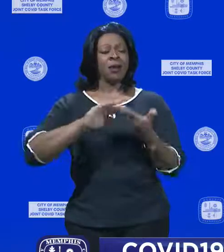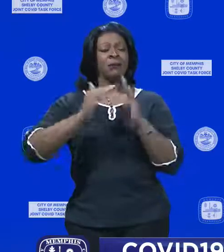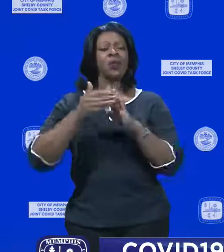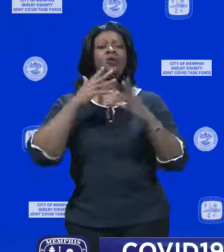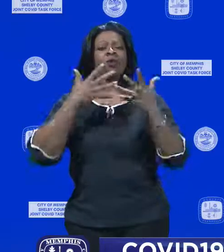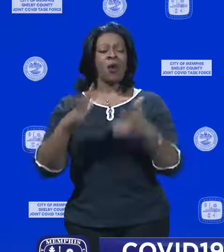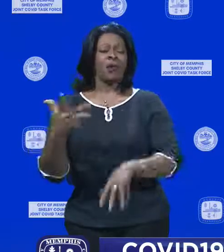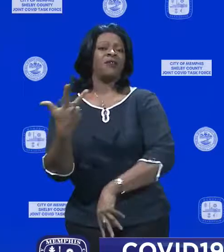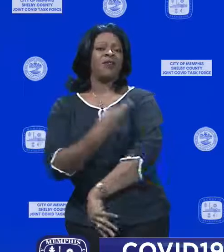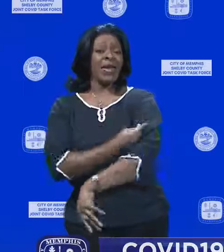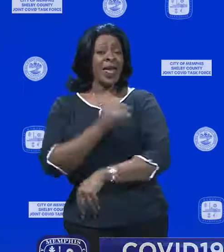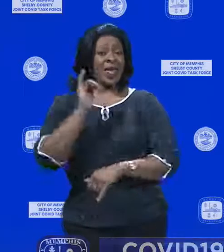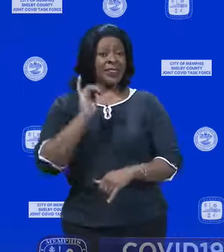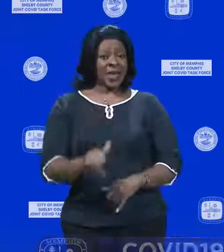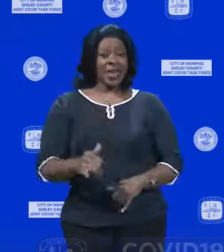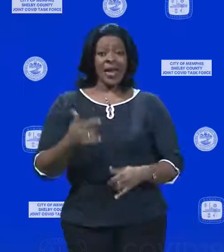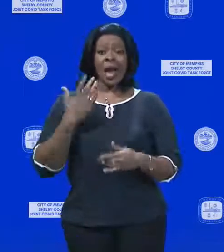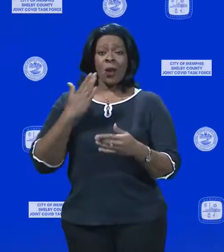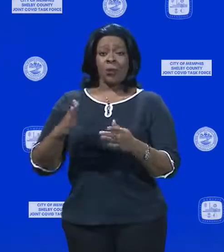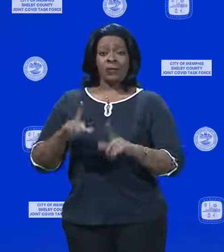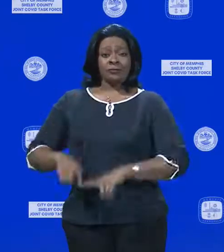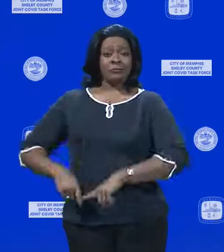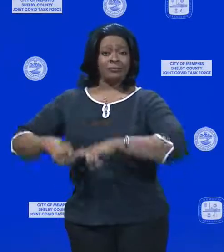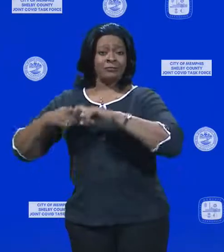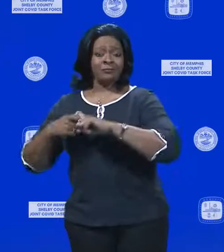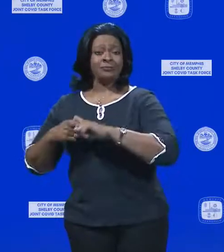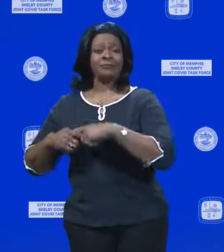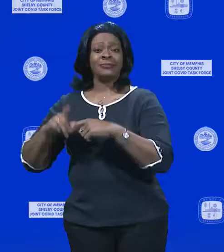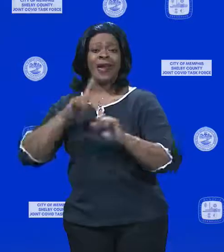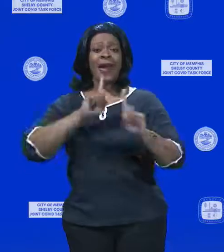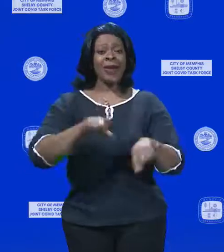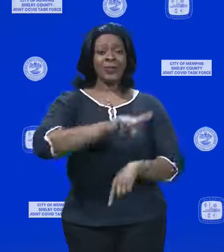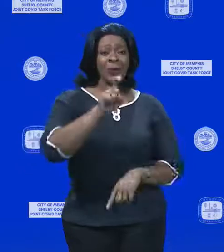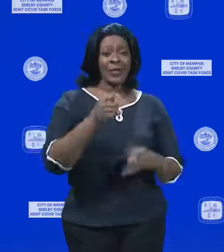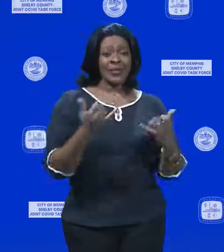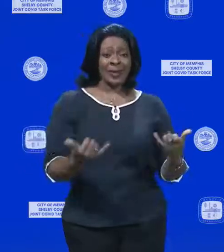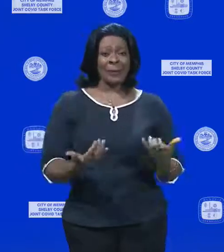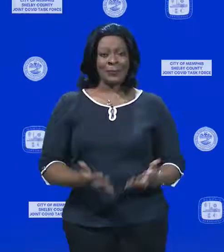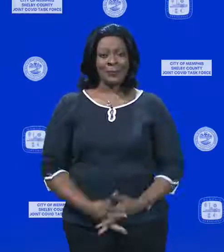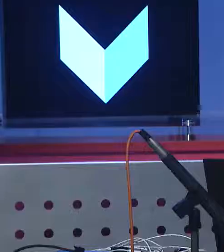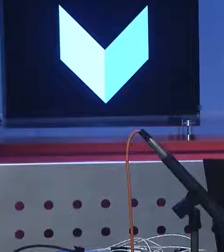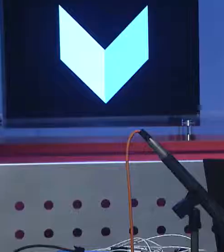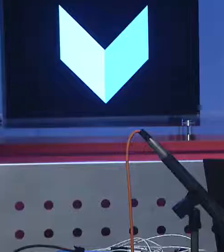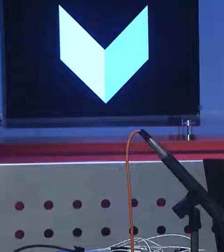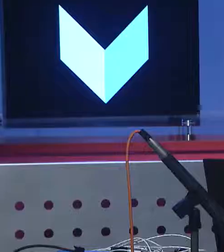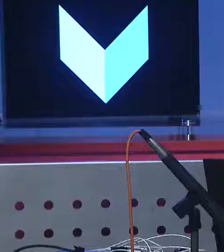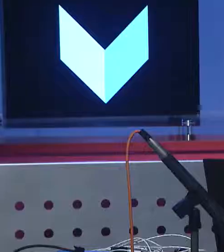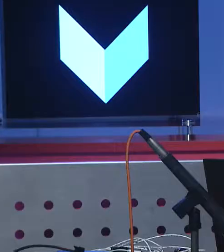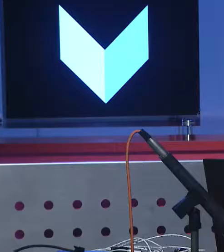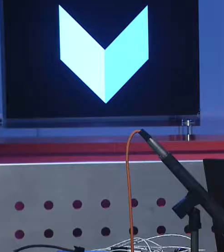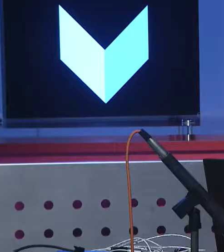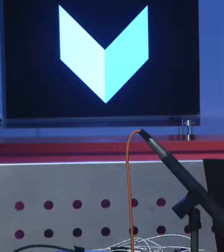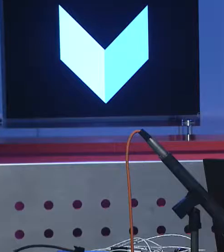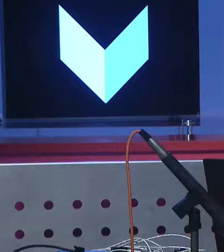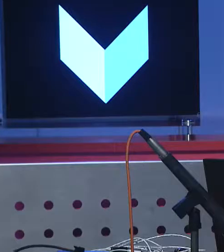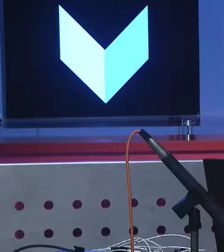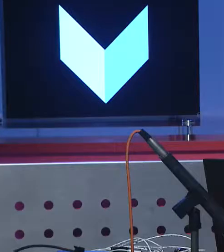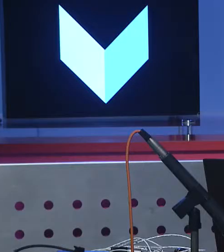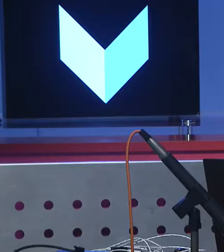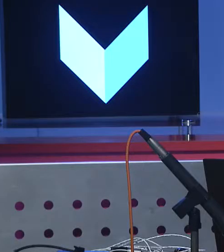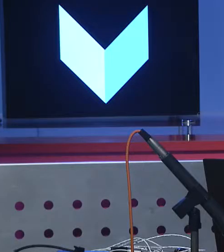been vaccinated. So with that, I'll take a break and answer any questions that you may have. Mandy Rock, Fox